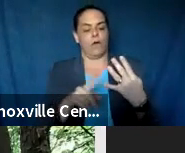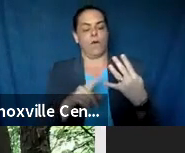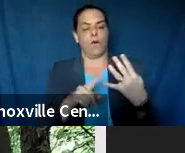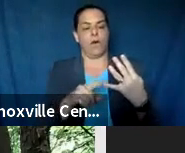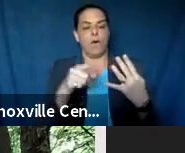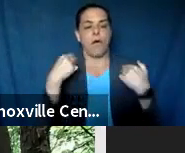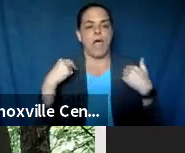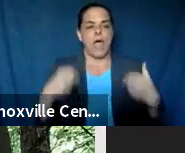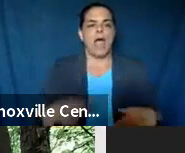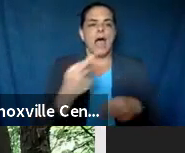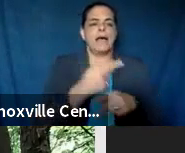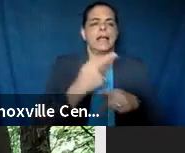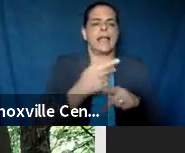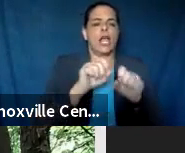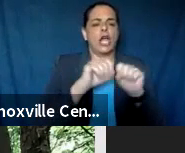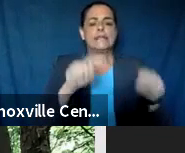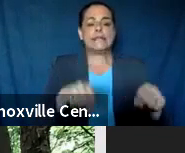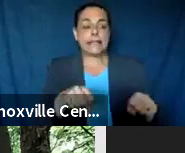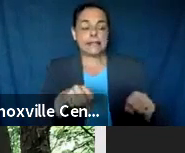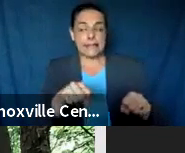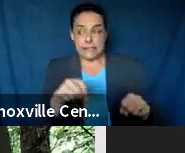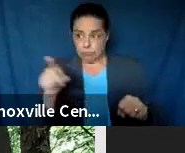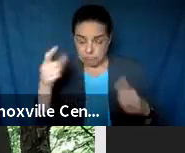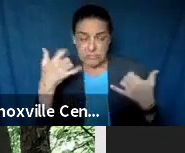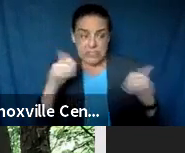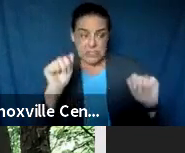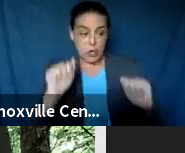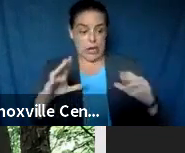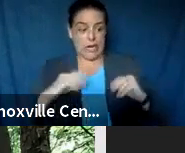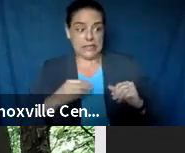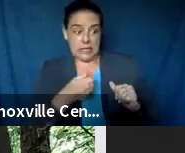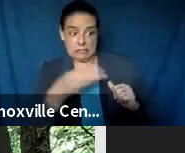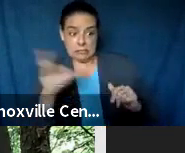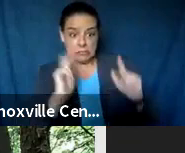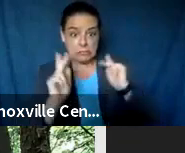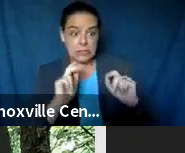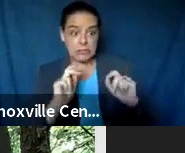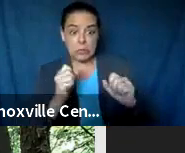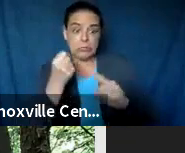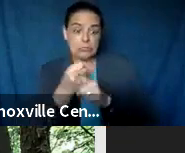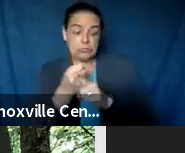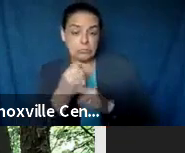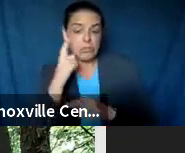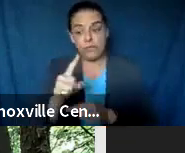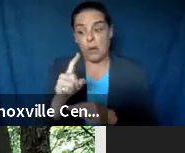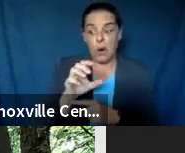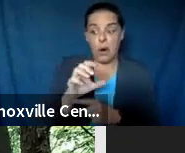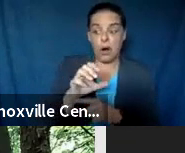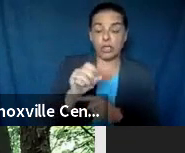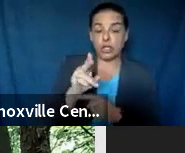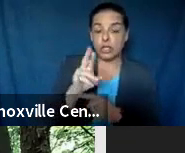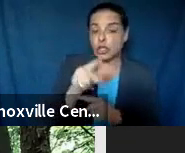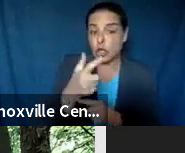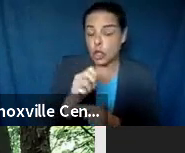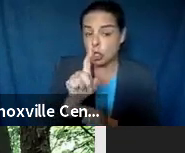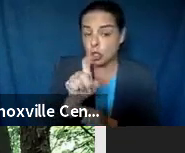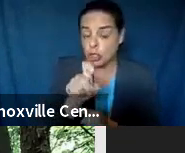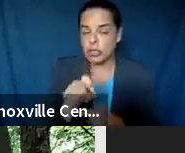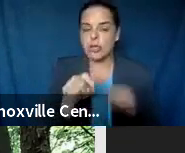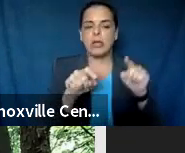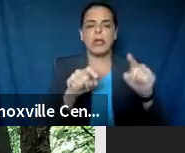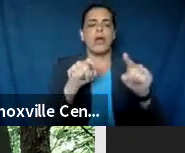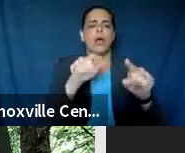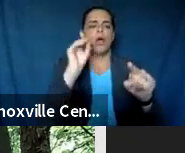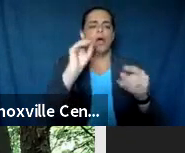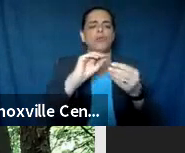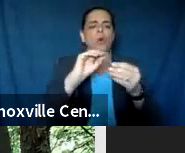system capabilities remain within current and forecasted surge capacity. These graphs show the availability of